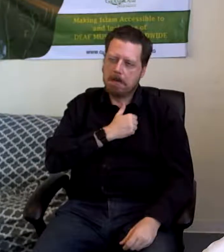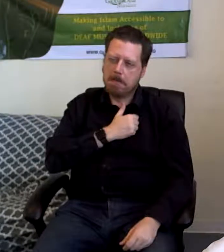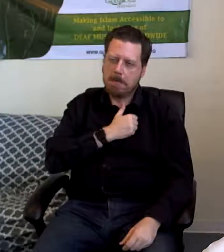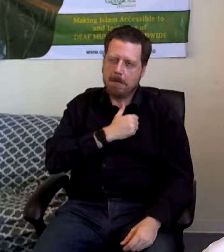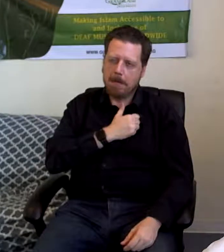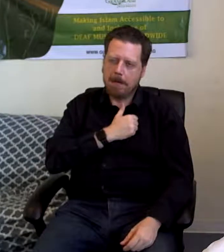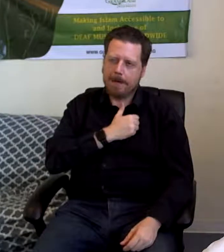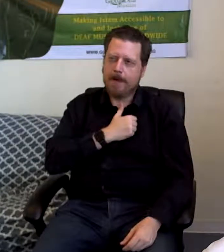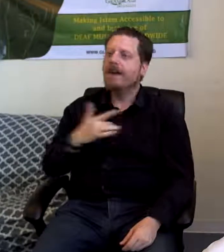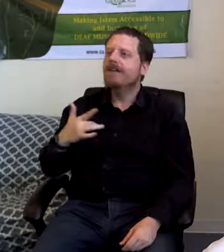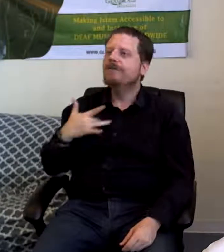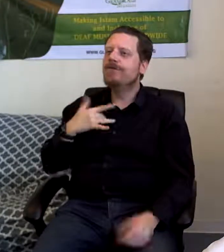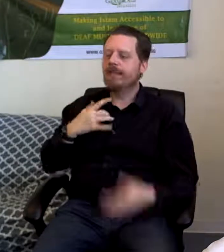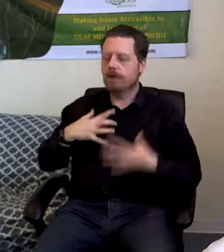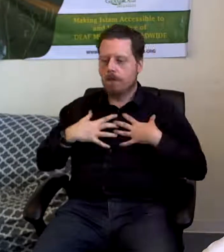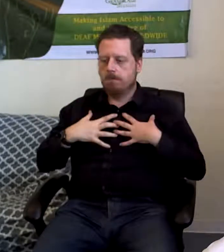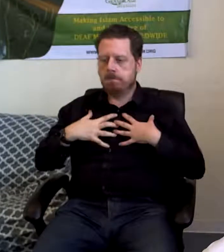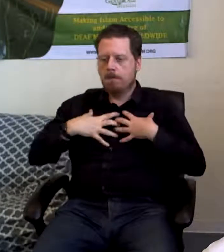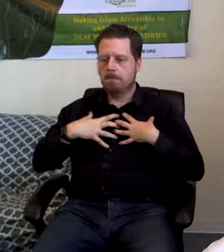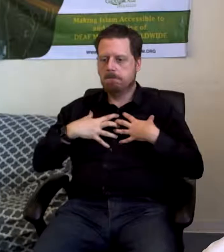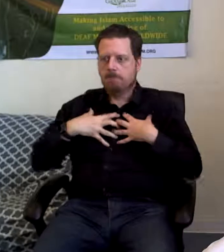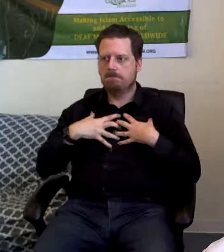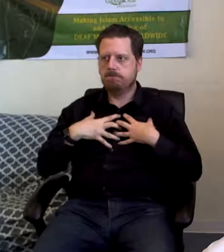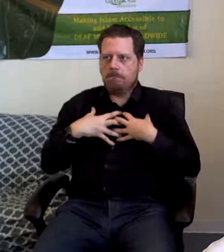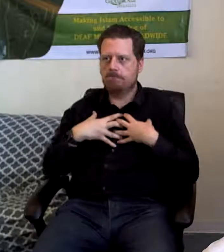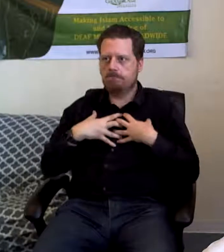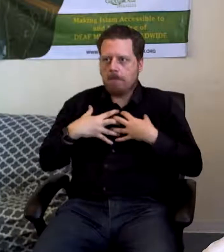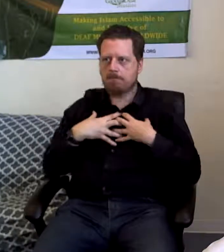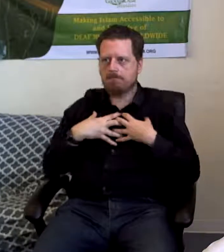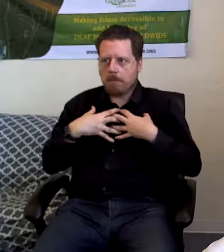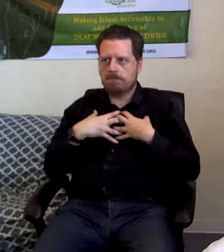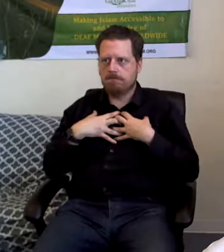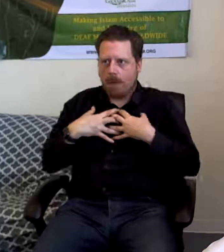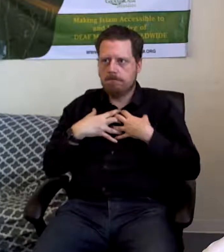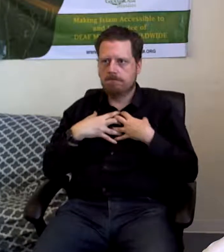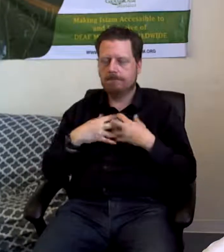and you will feel that your chest is pounding,